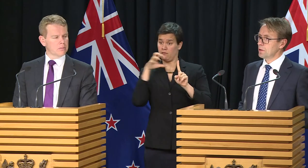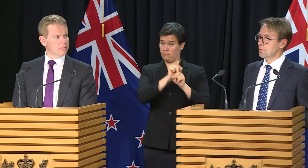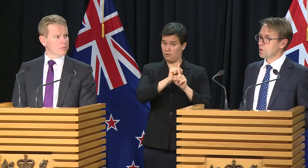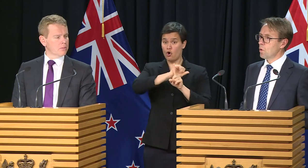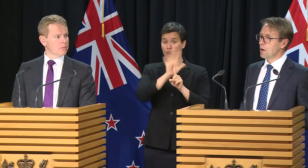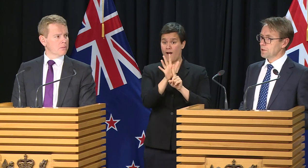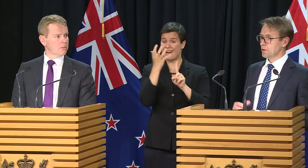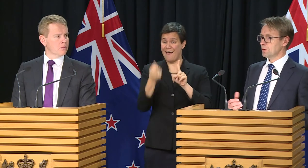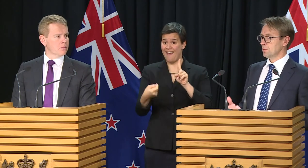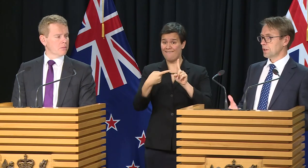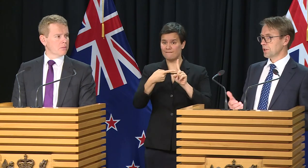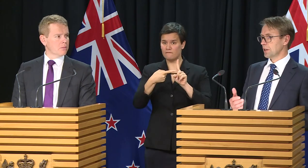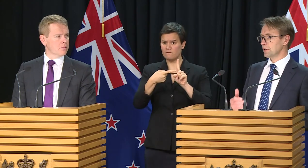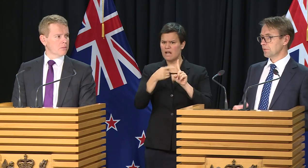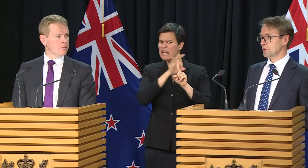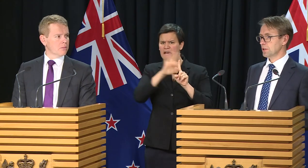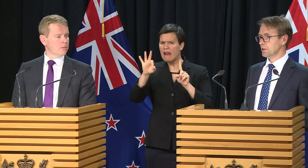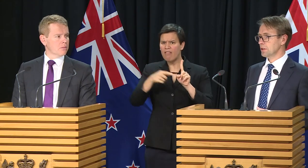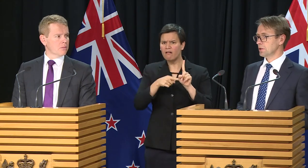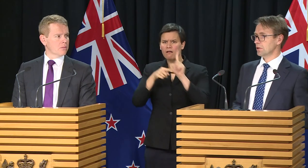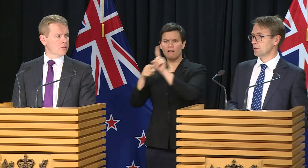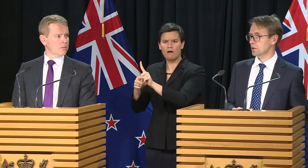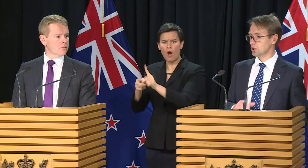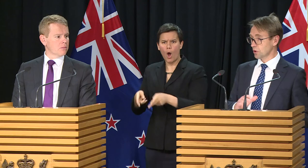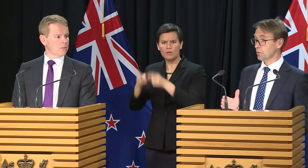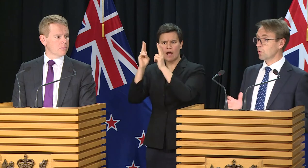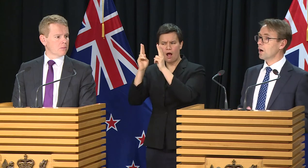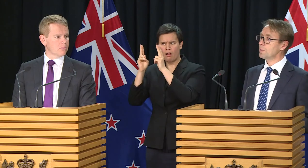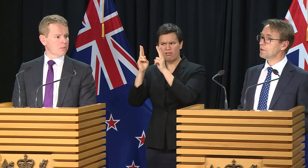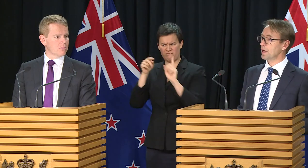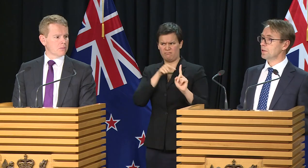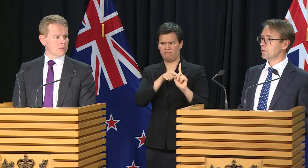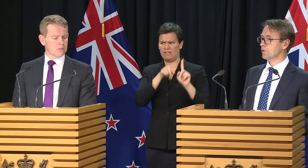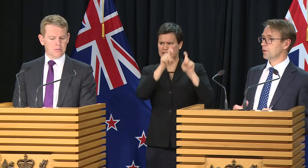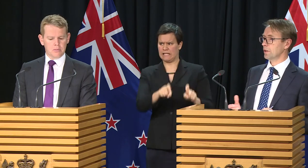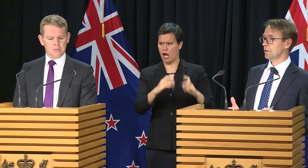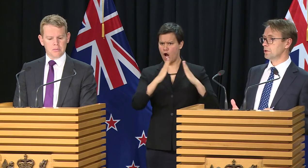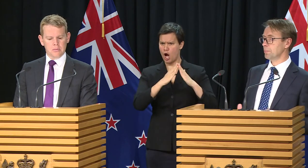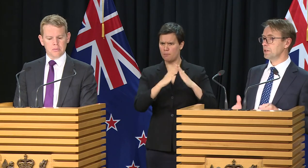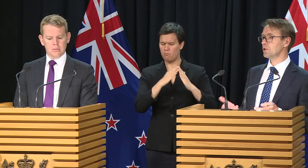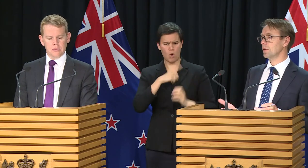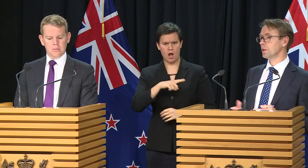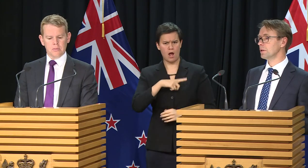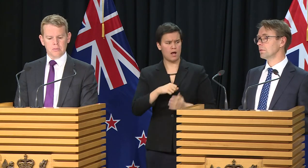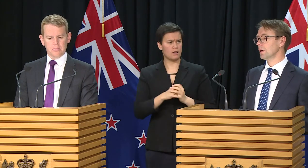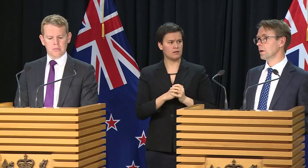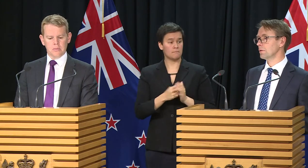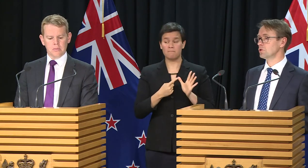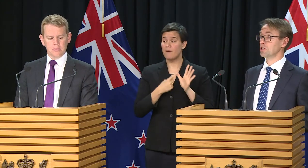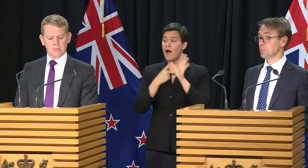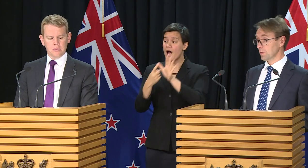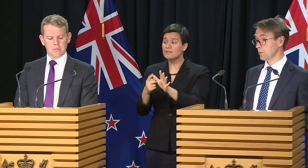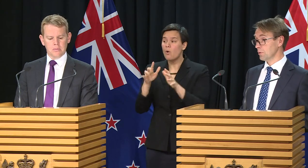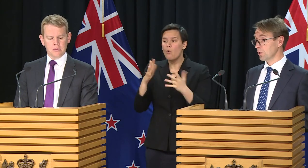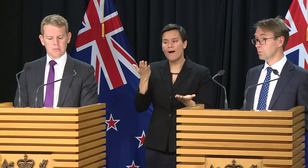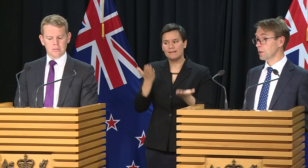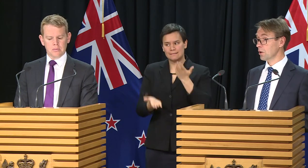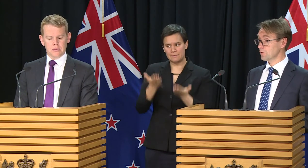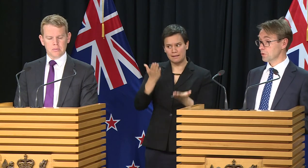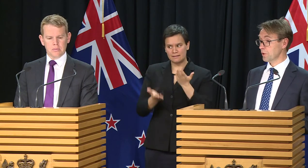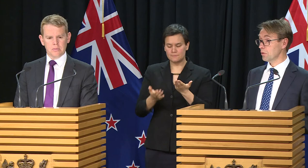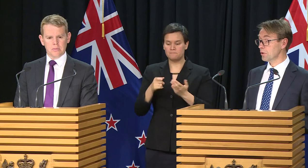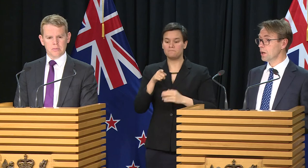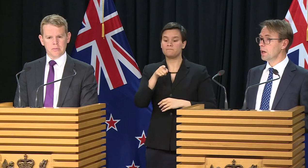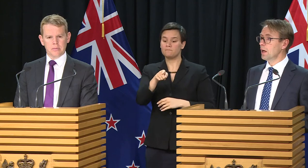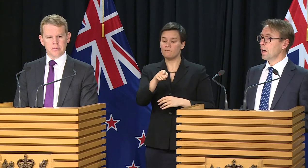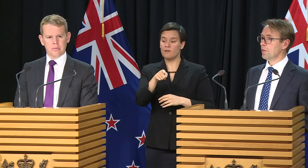The requirement to isolate in a facility is not a strict requirement, and it depends on the judgment of the local medical